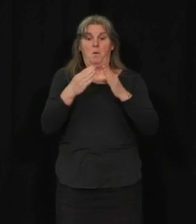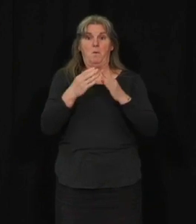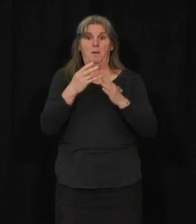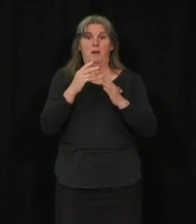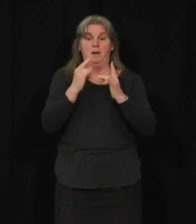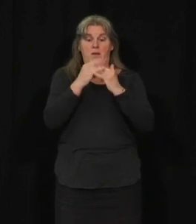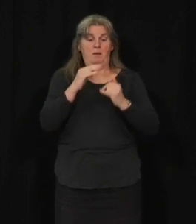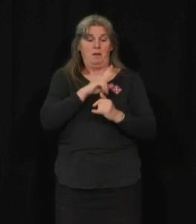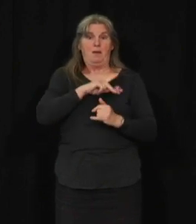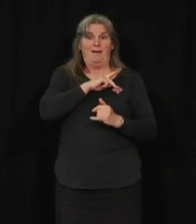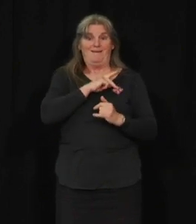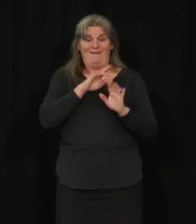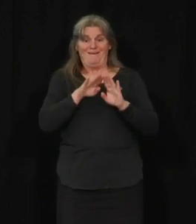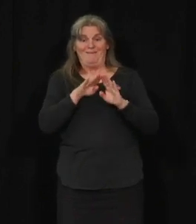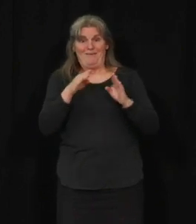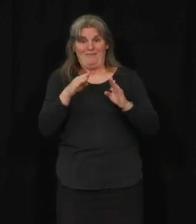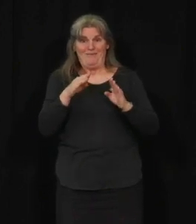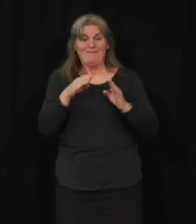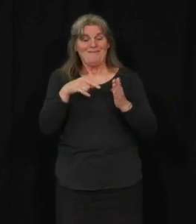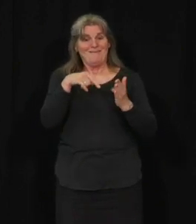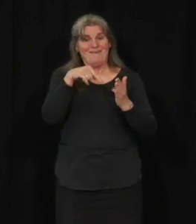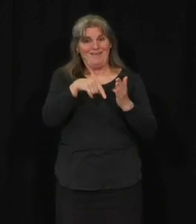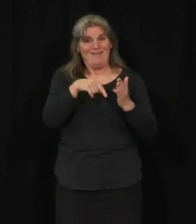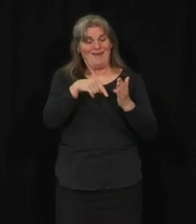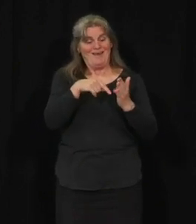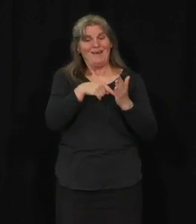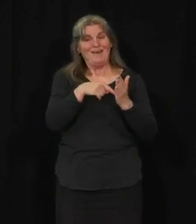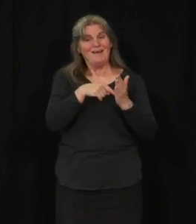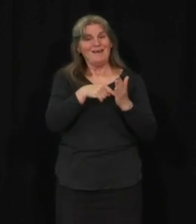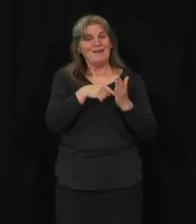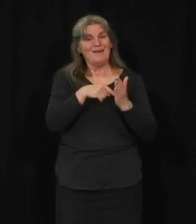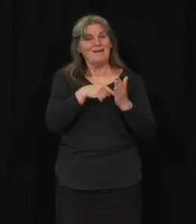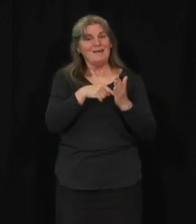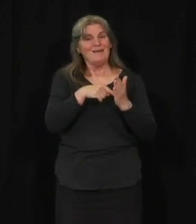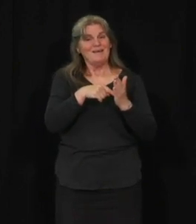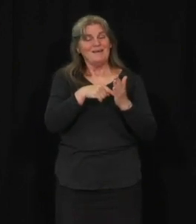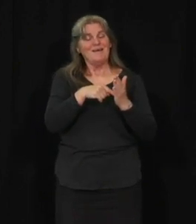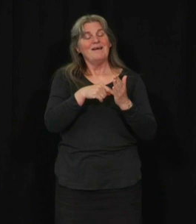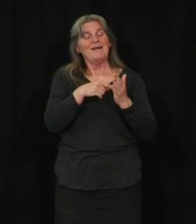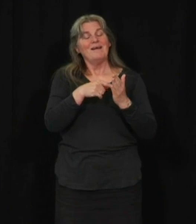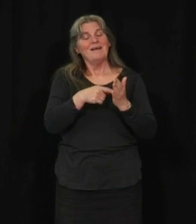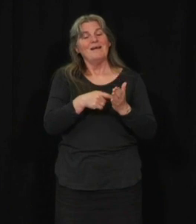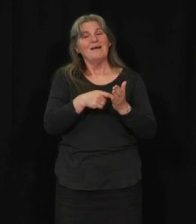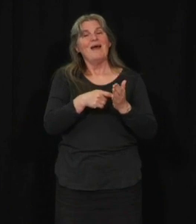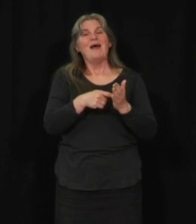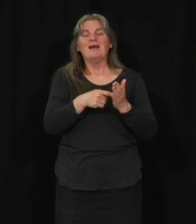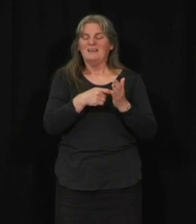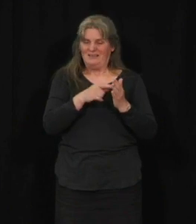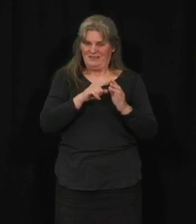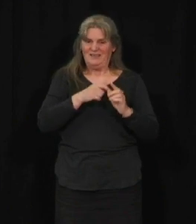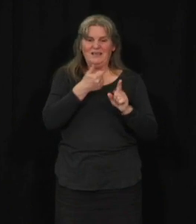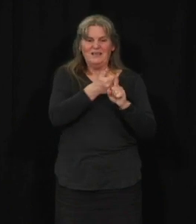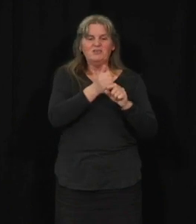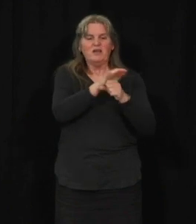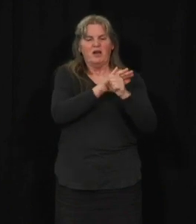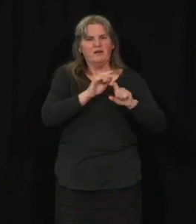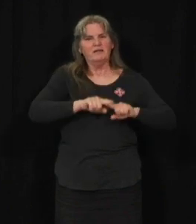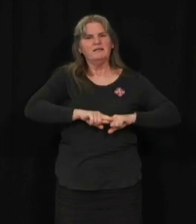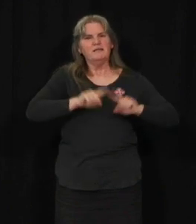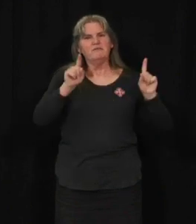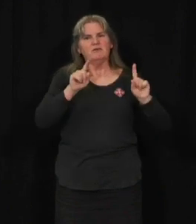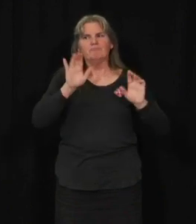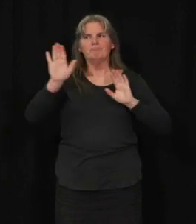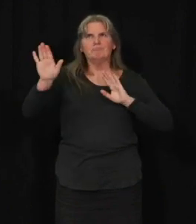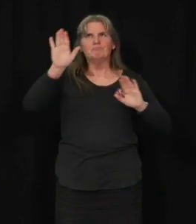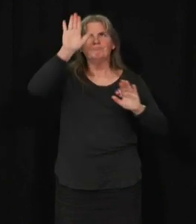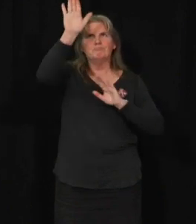campgrounds before, that there will be differences in how, for instance, that plays out